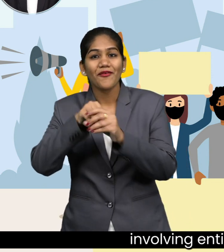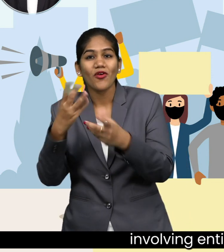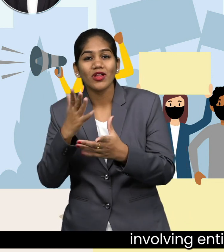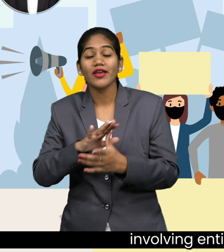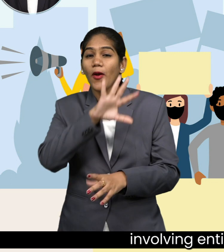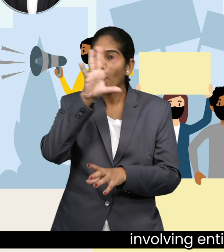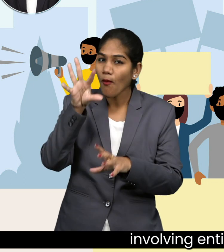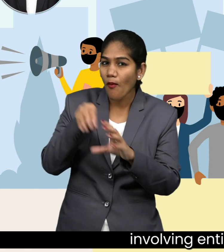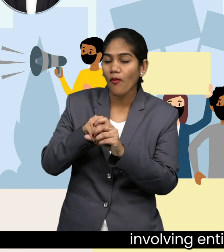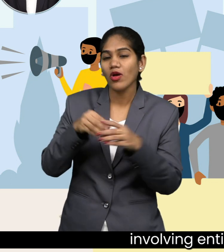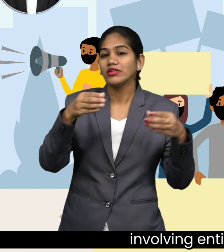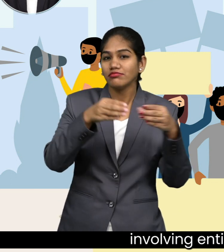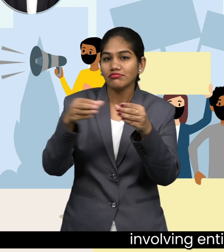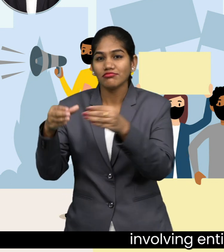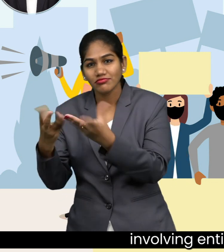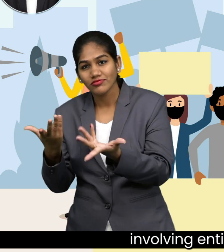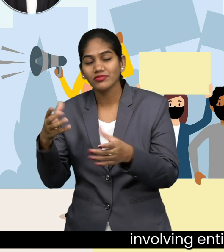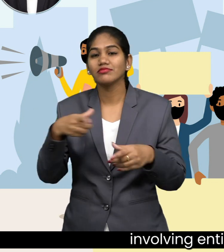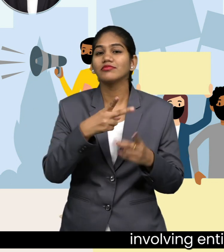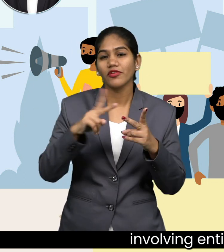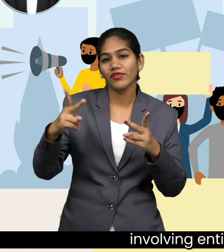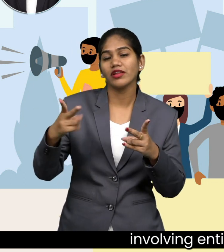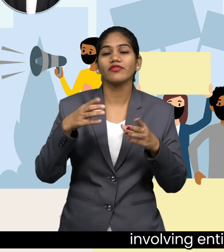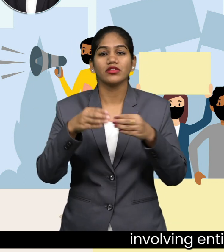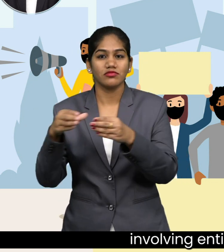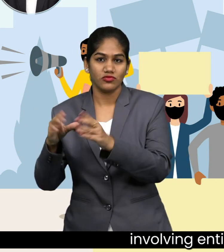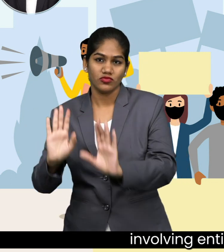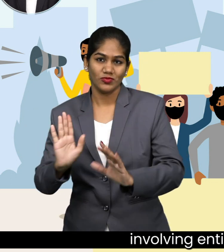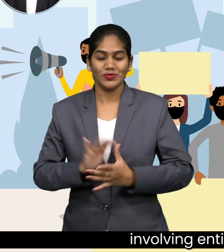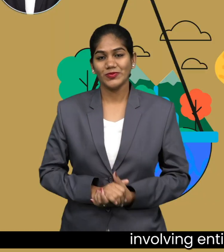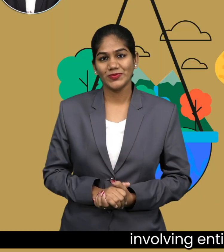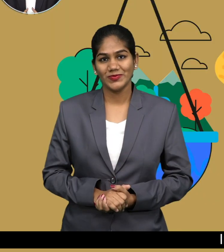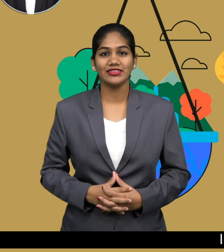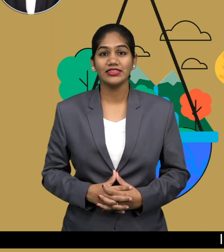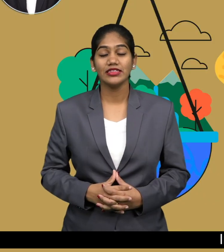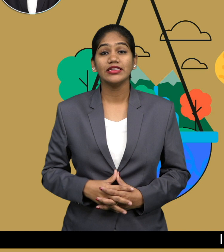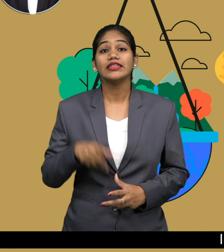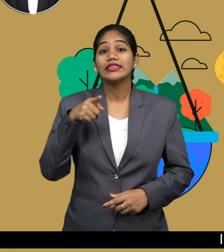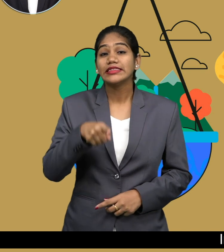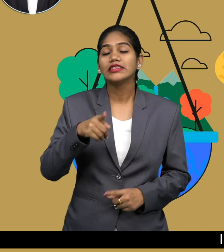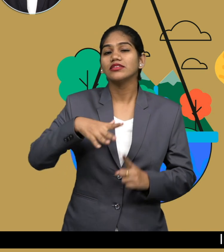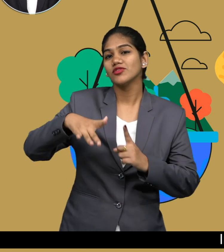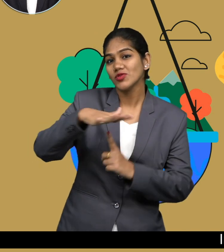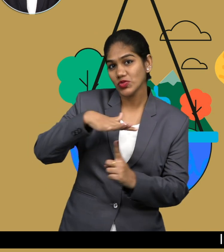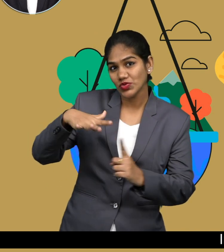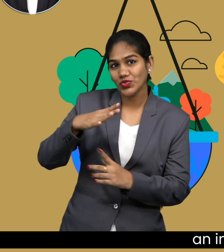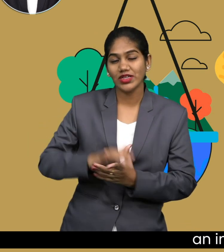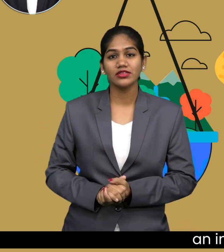entire communities or classes. In these cases,